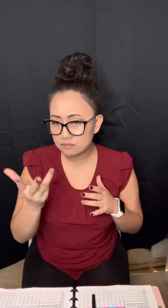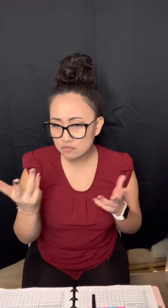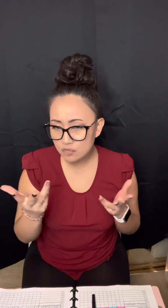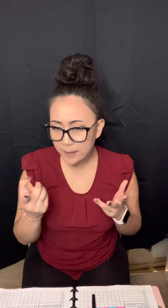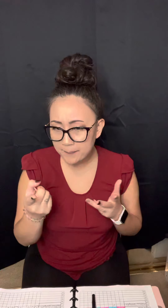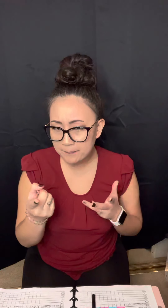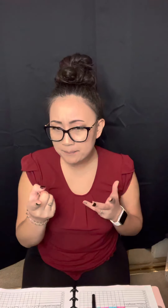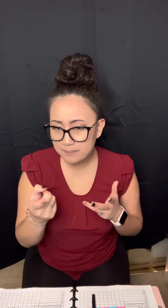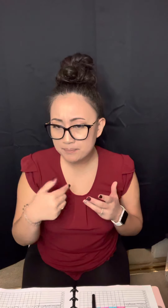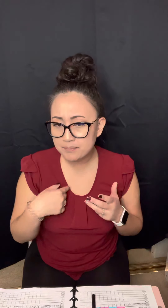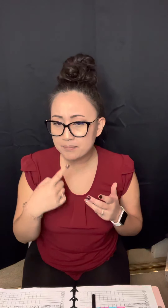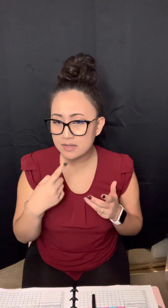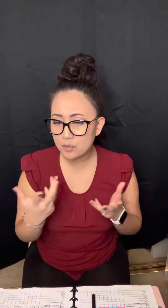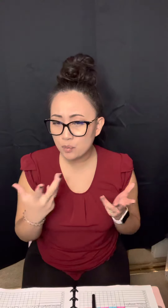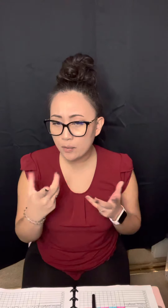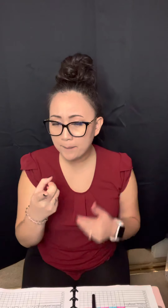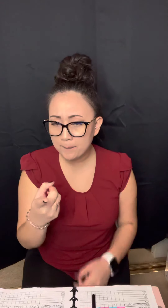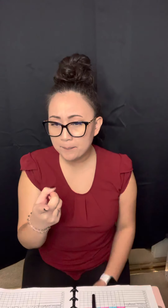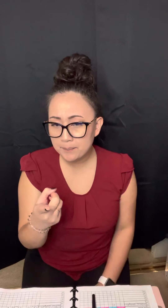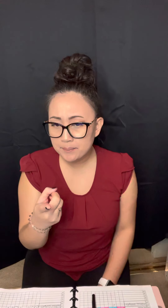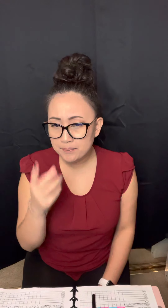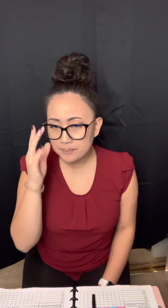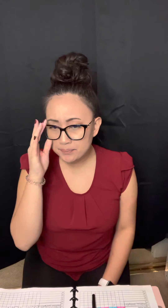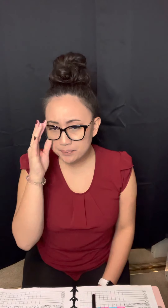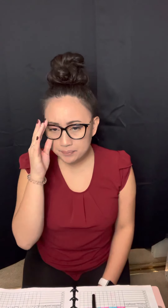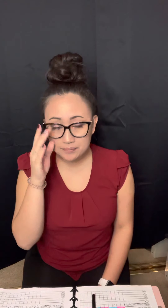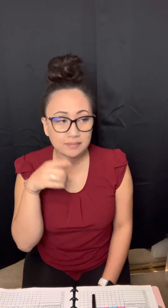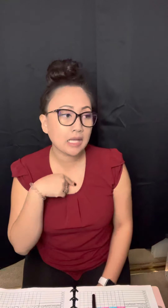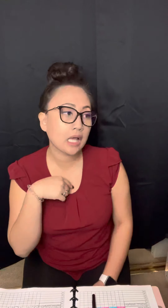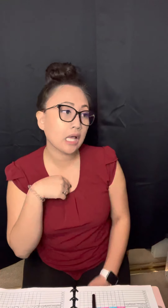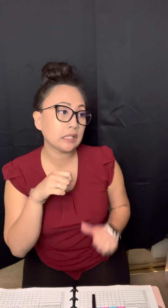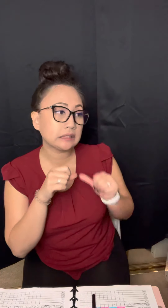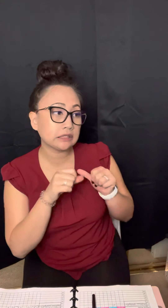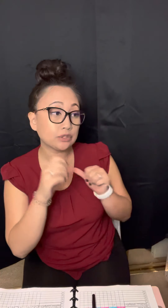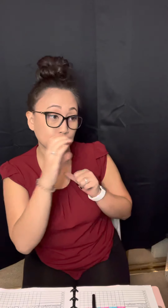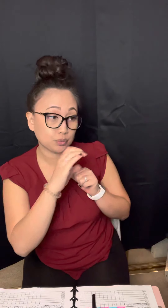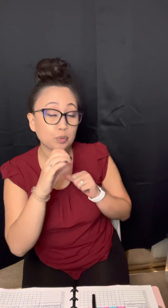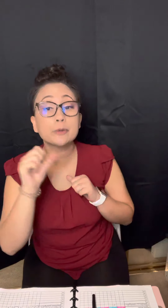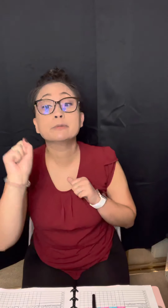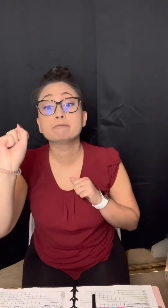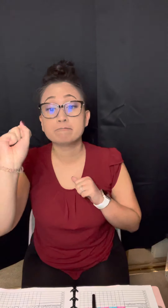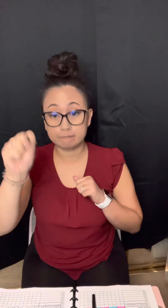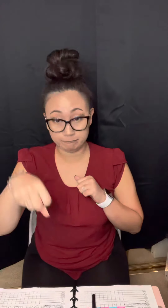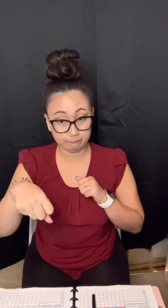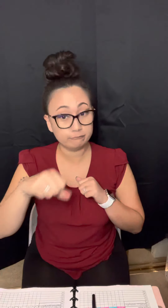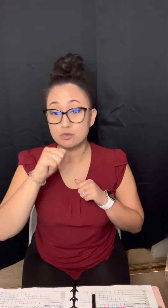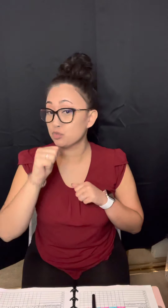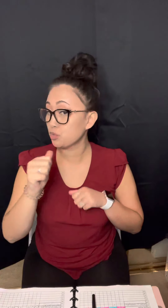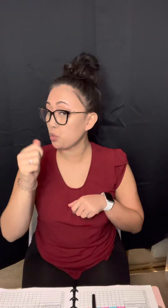What am I going to tell you, Lily? Keep looking. Oh, yeah, and don't stop. All right, here we